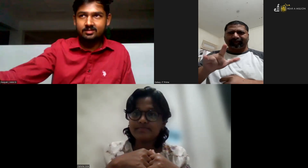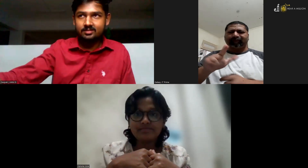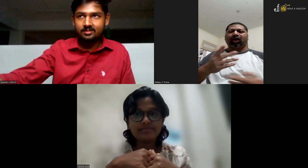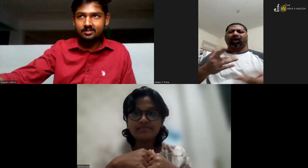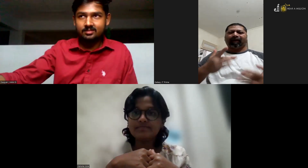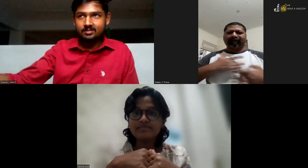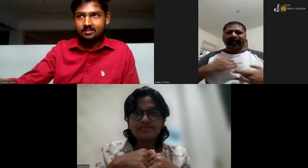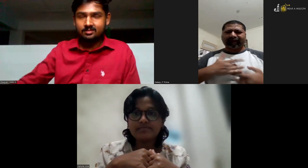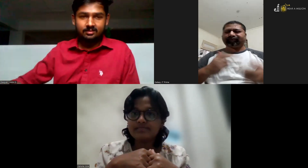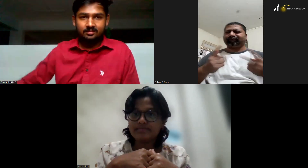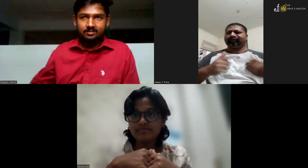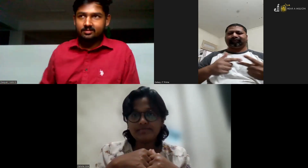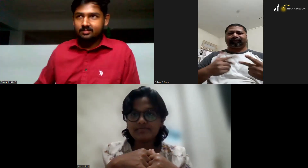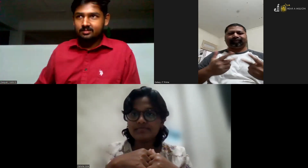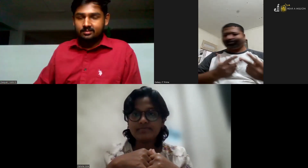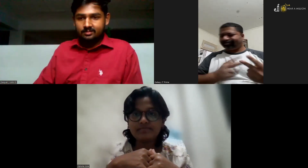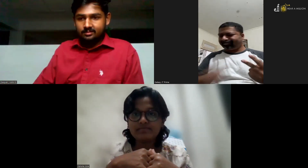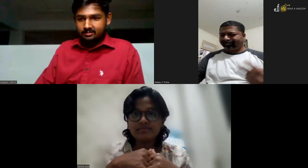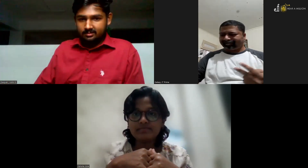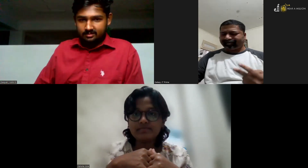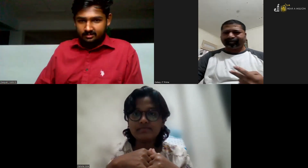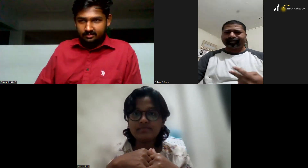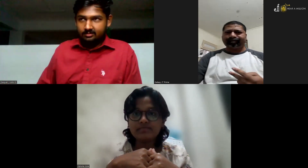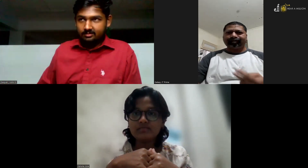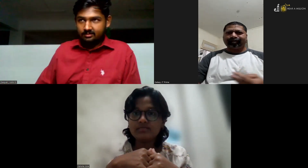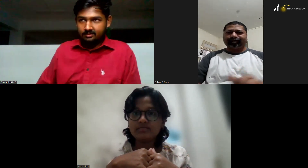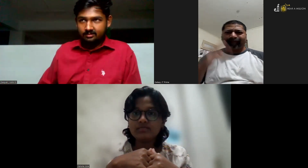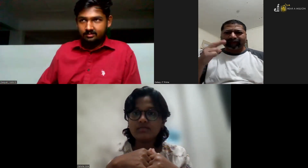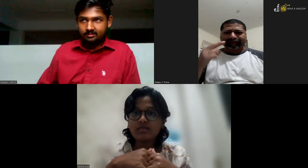that you have been traveling to many places,